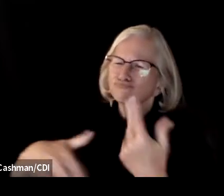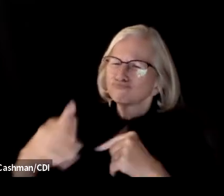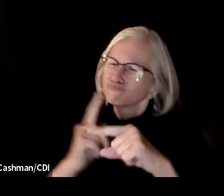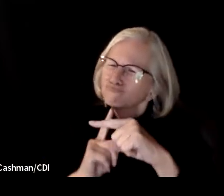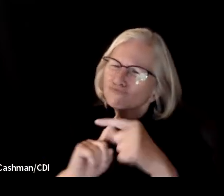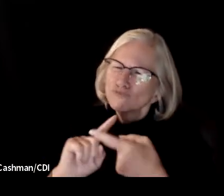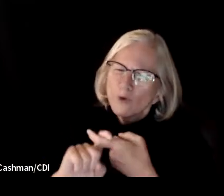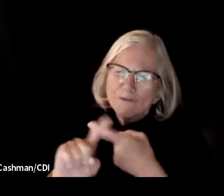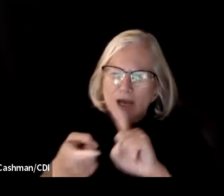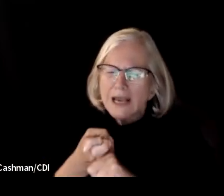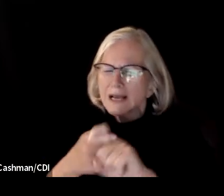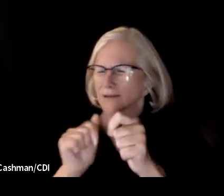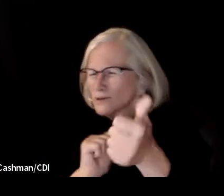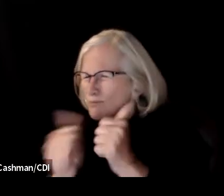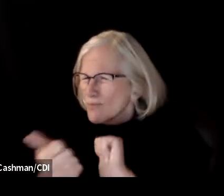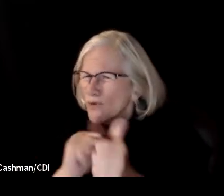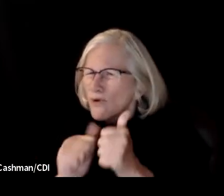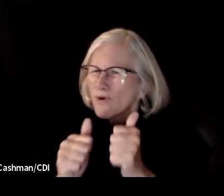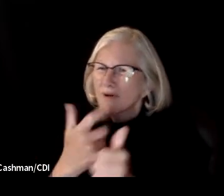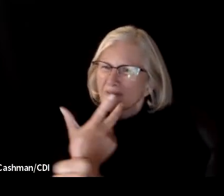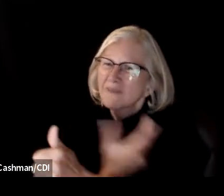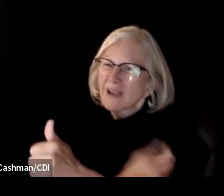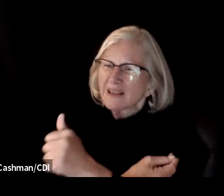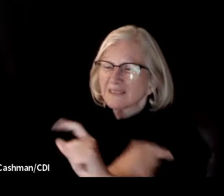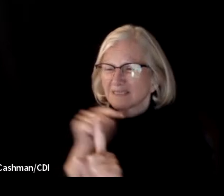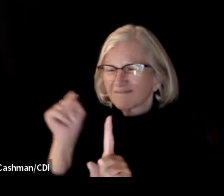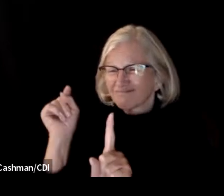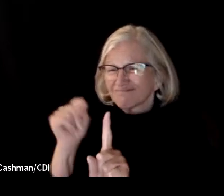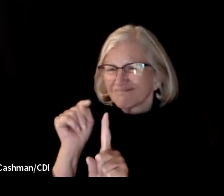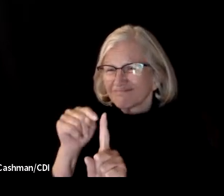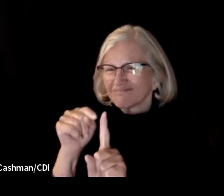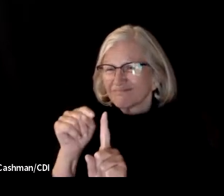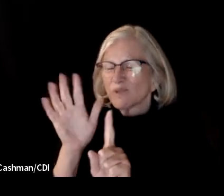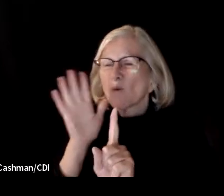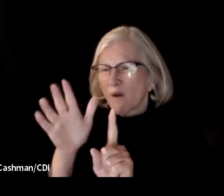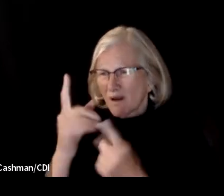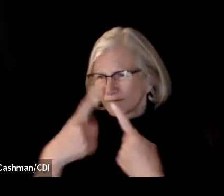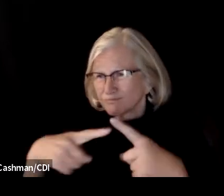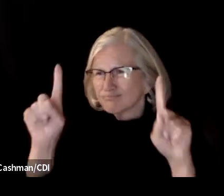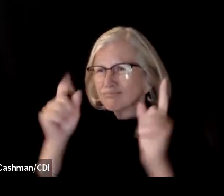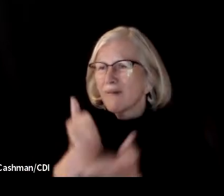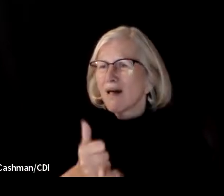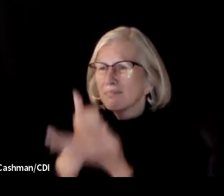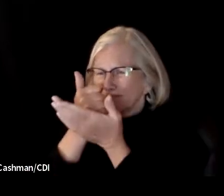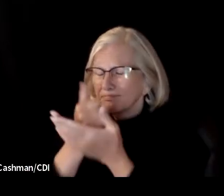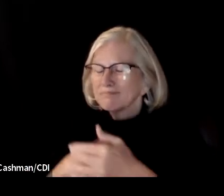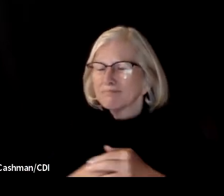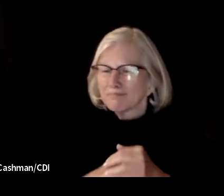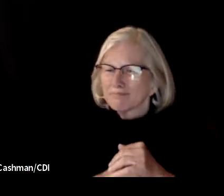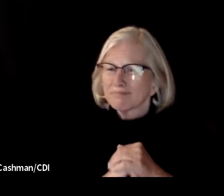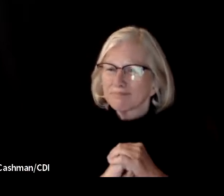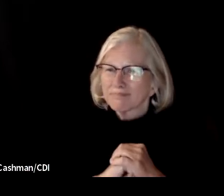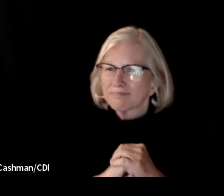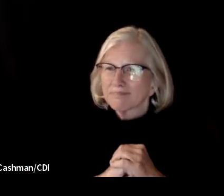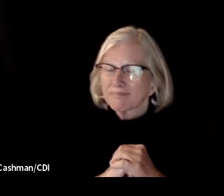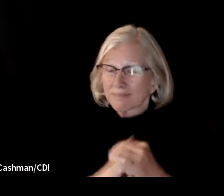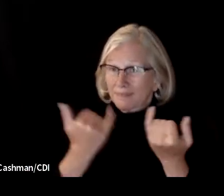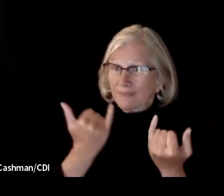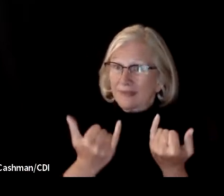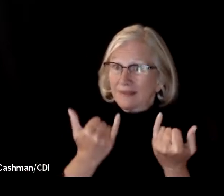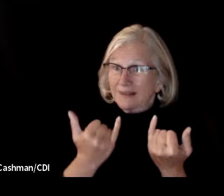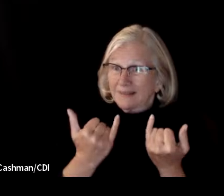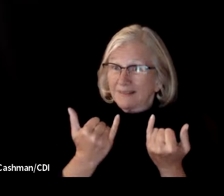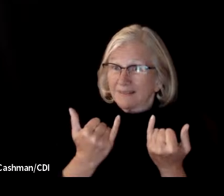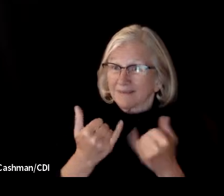help ensure that they can do just that and be kids again. And now I'm pleased to introduce